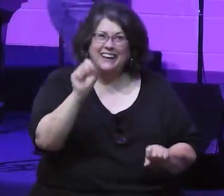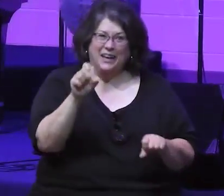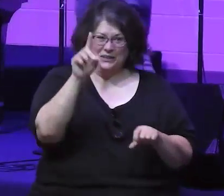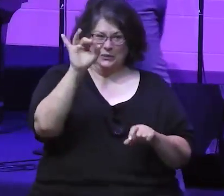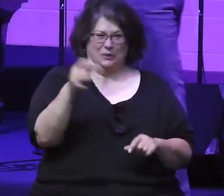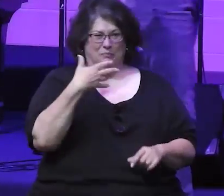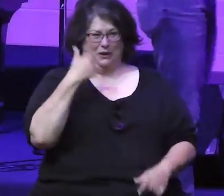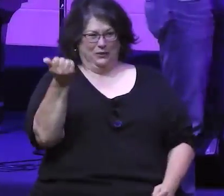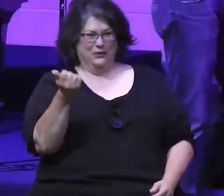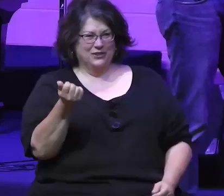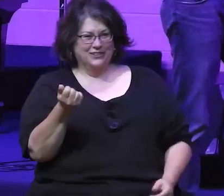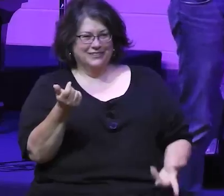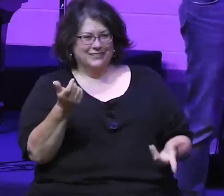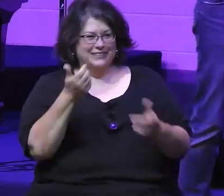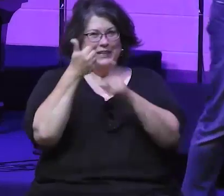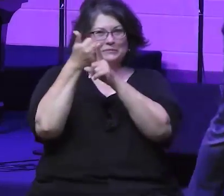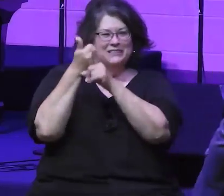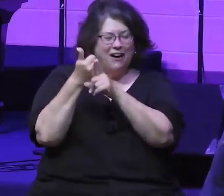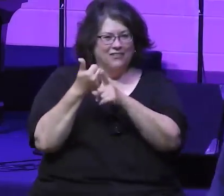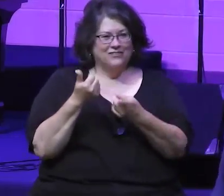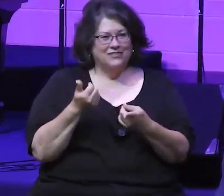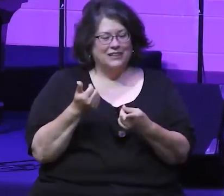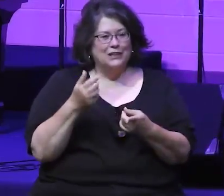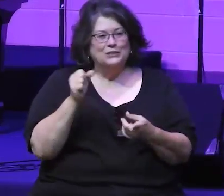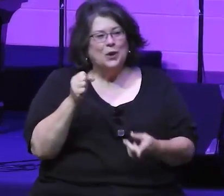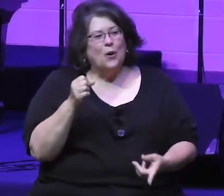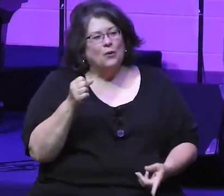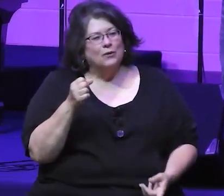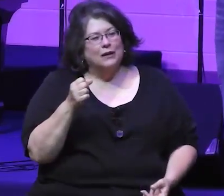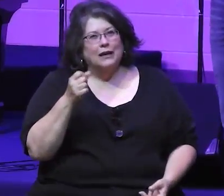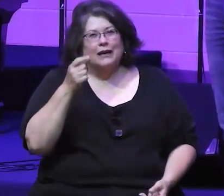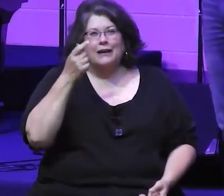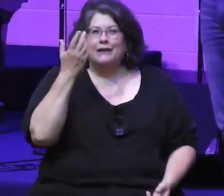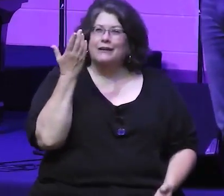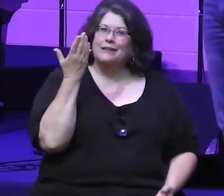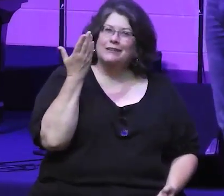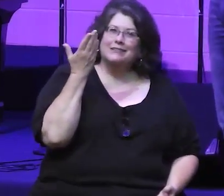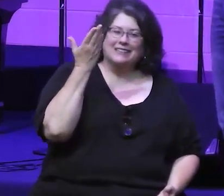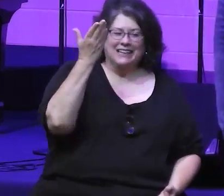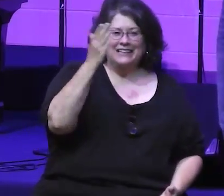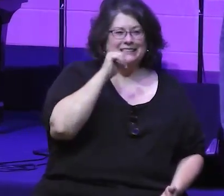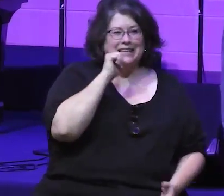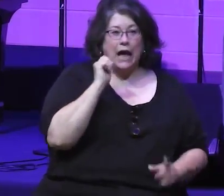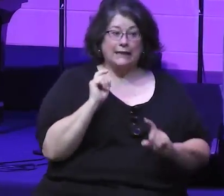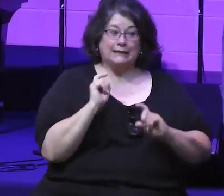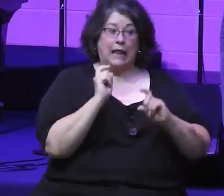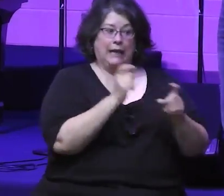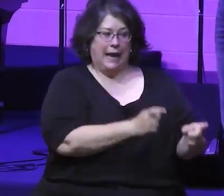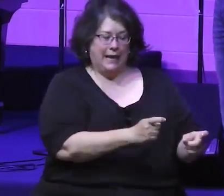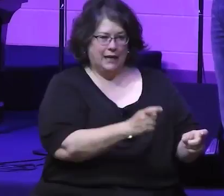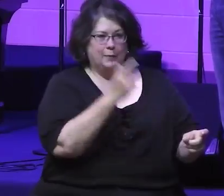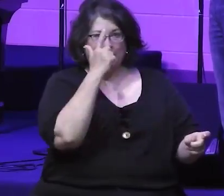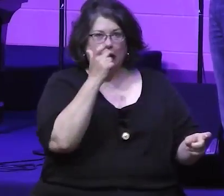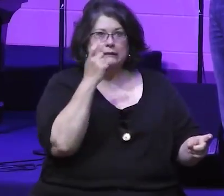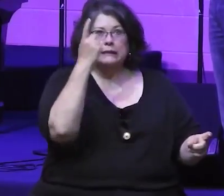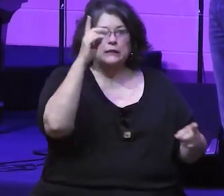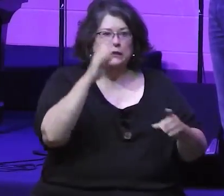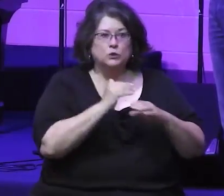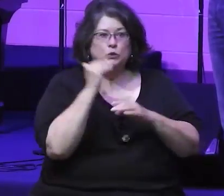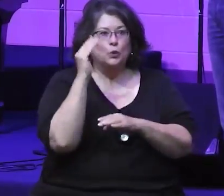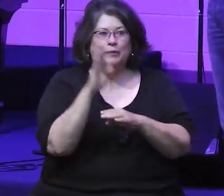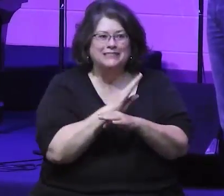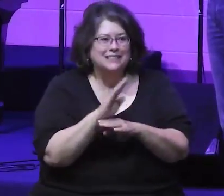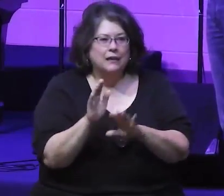And so his motivation in delegation can't simply be any of the motivations that would happen in the business world. Oh yeah, but kingdom can't